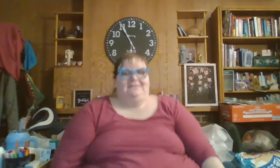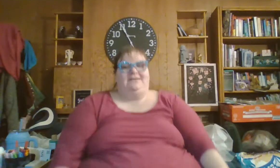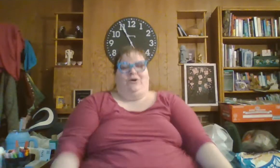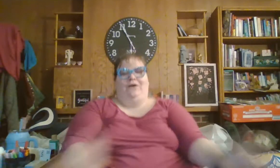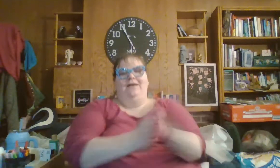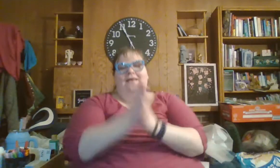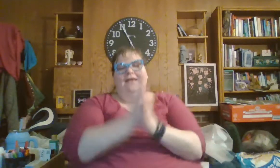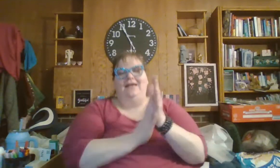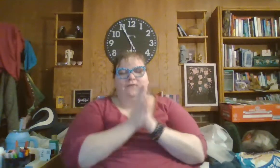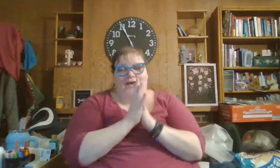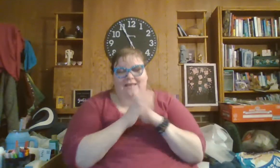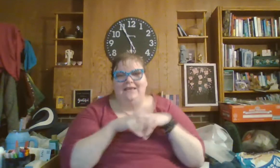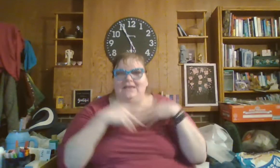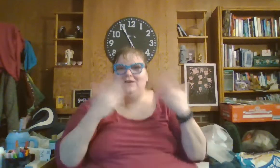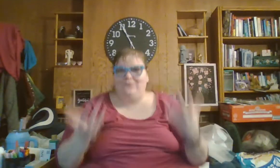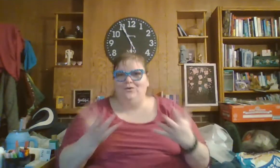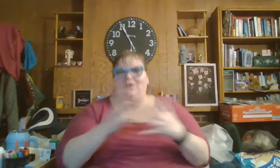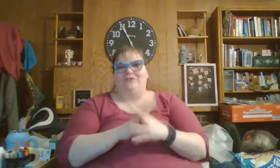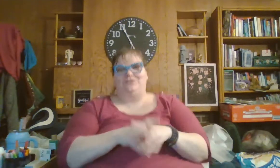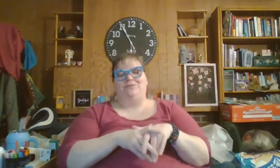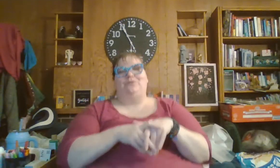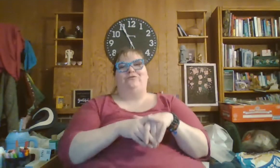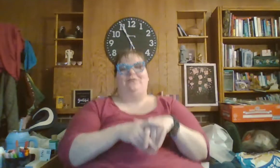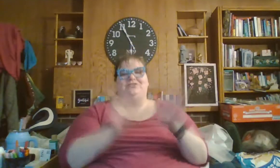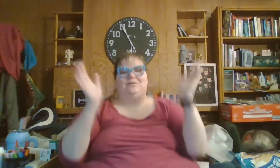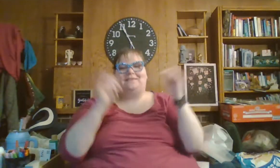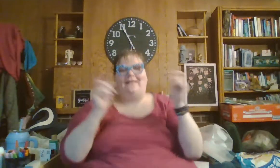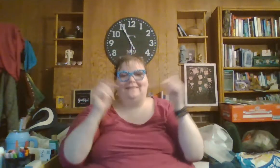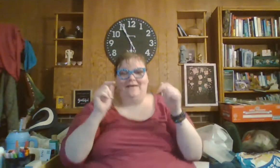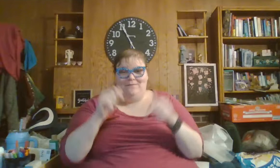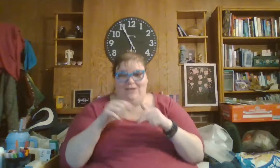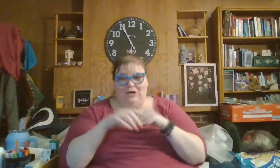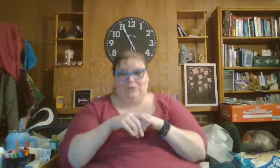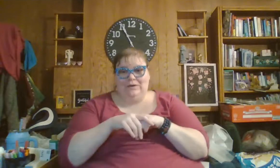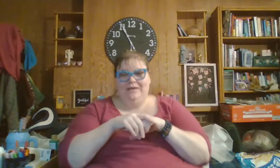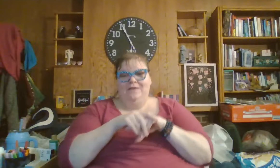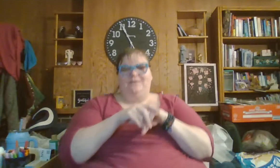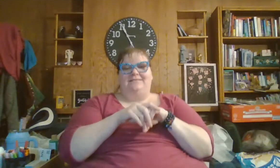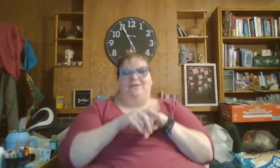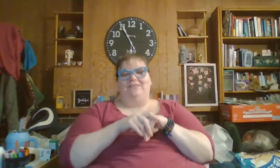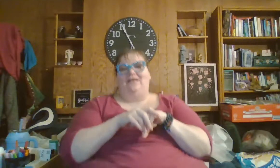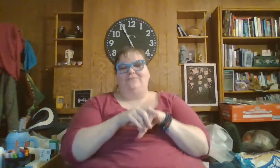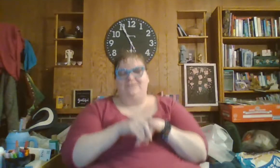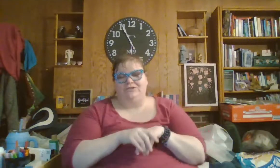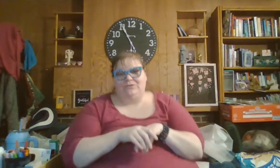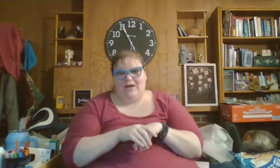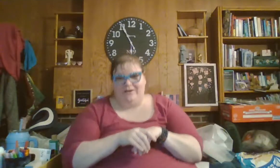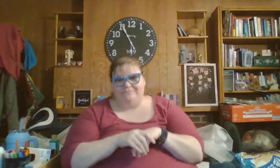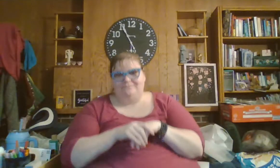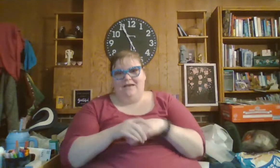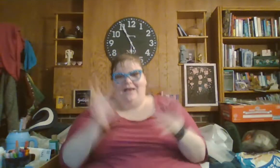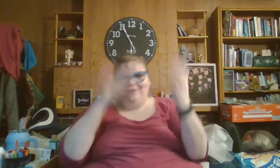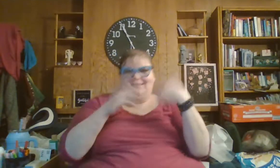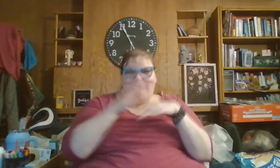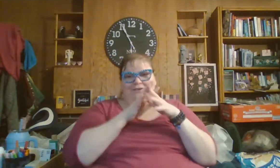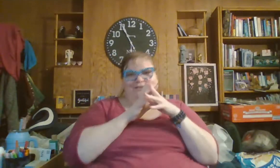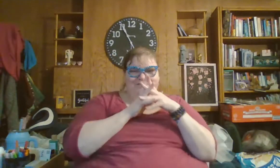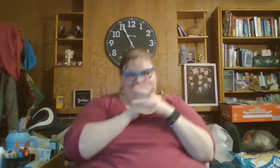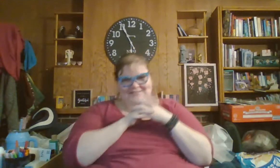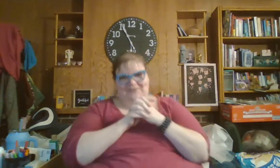So anyway, if you are interested in more information about that, let me know, because I would love for you to join us in Calling